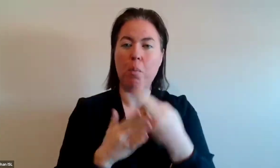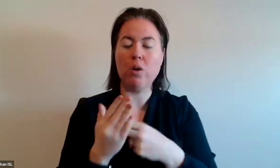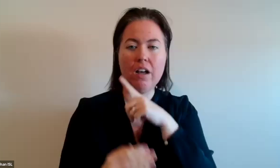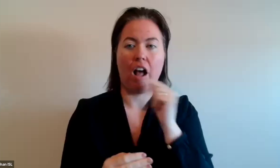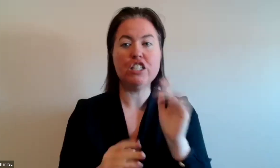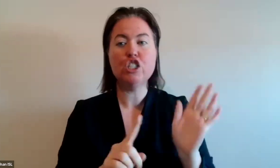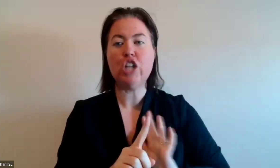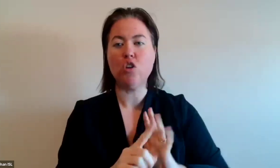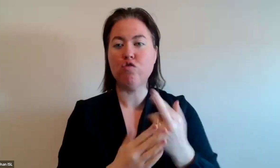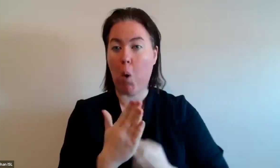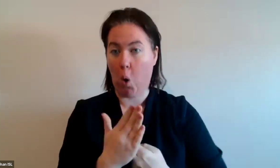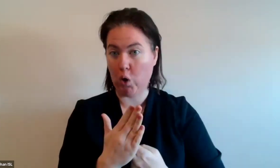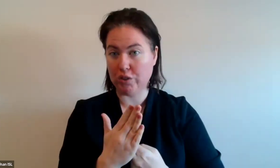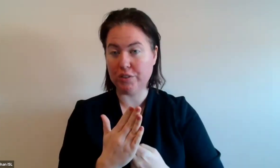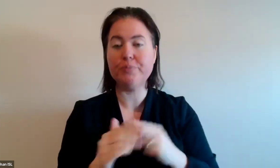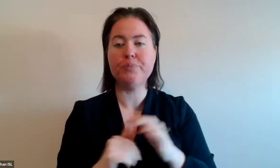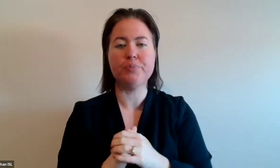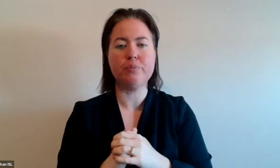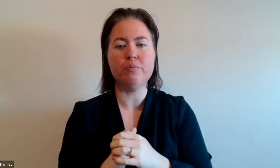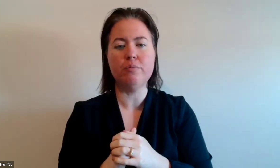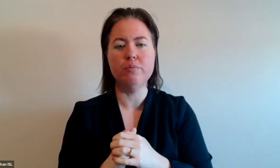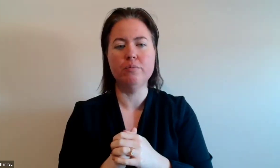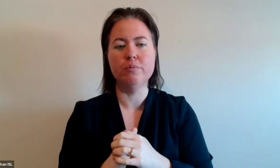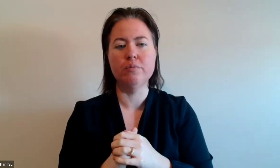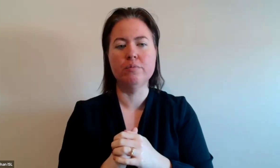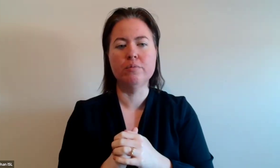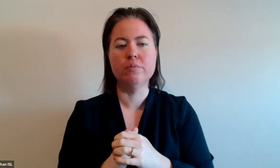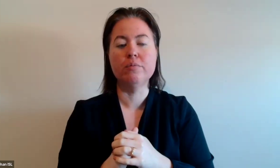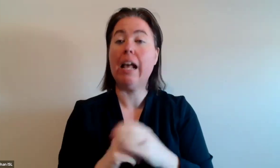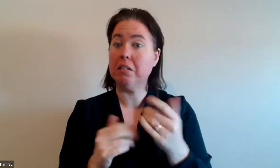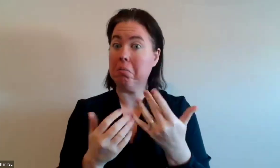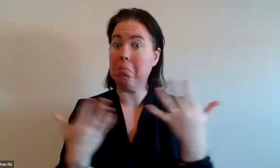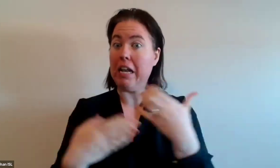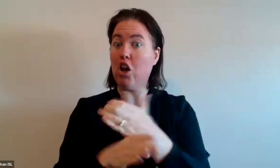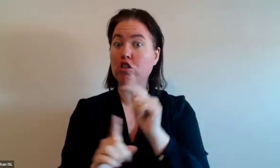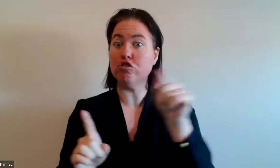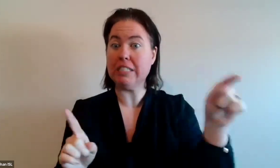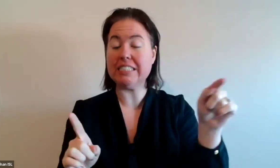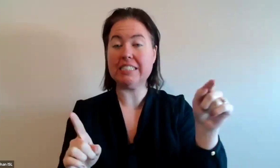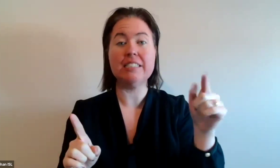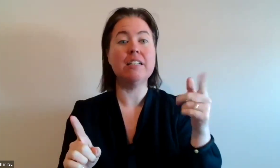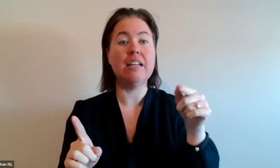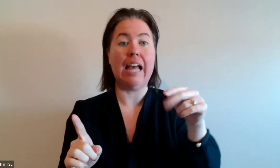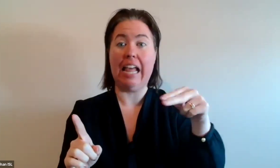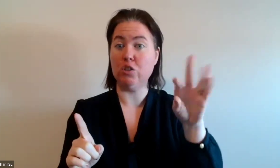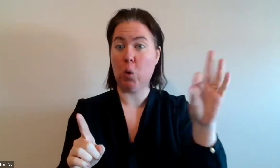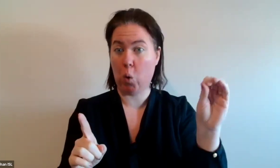shadow reports, and many countries or many NGOs, DPOs do